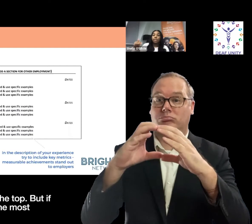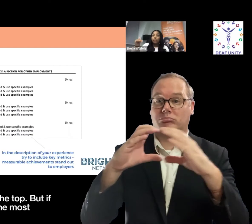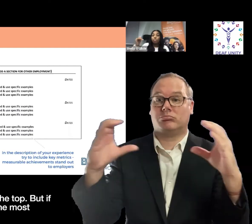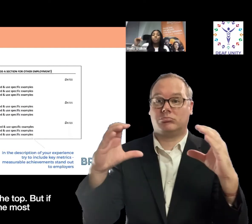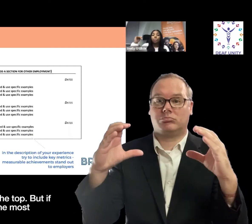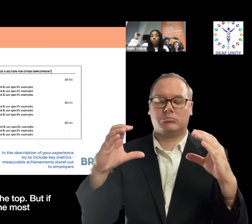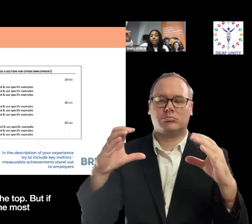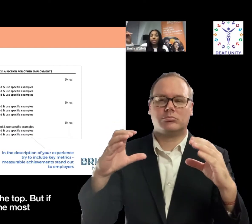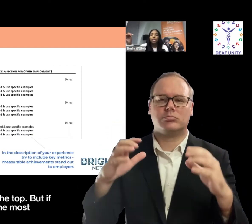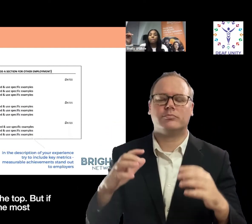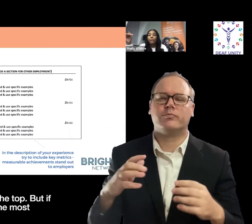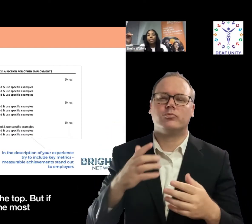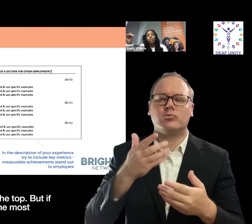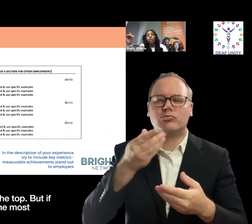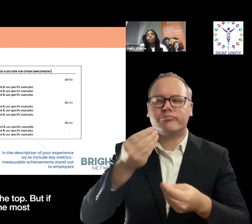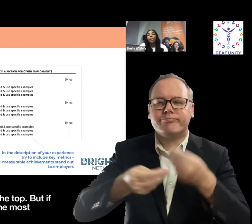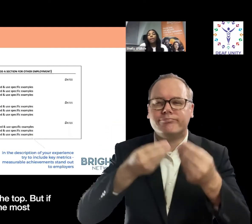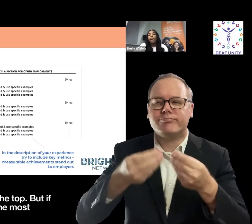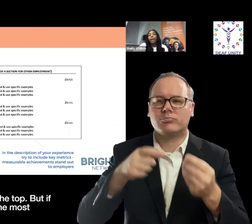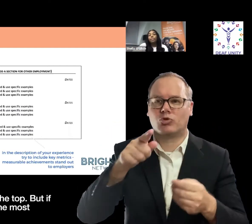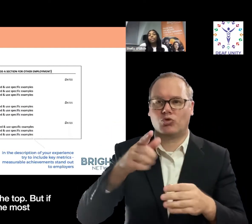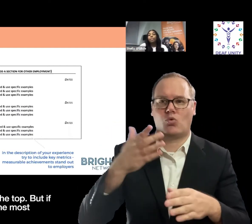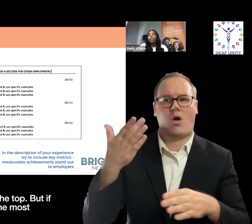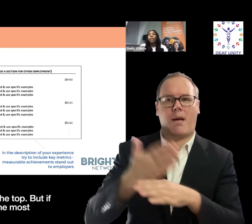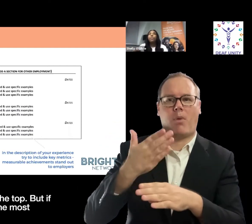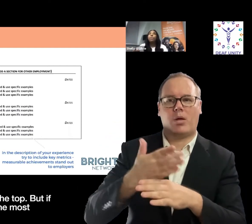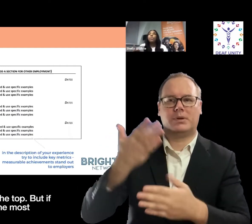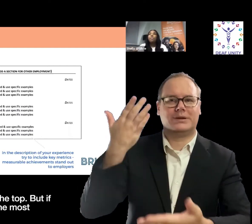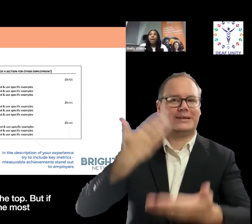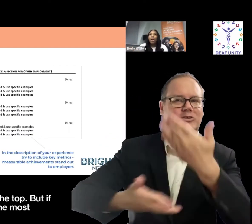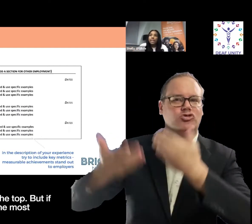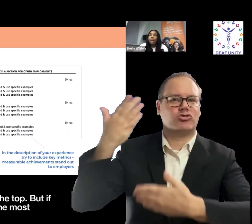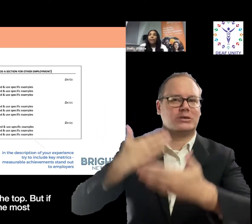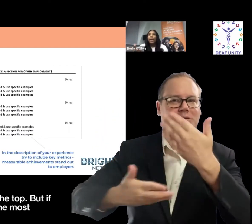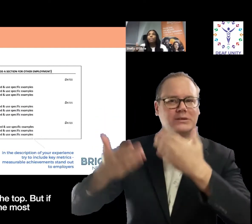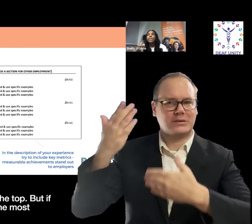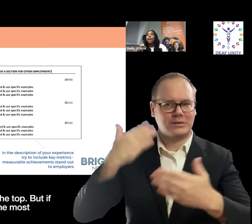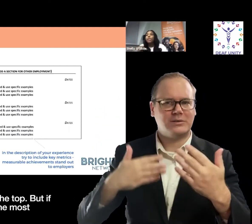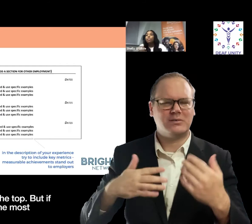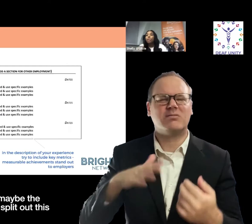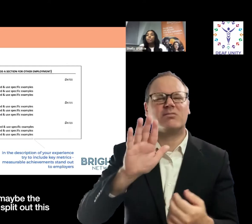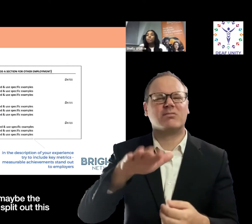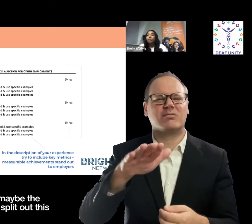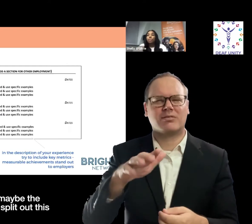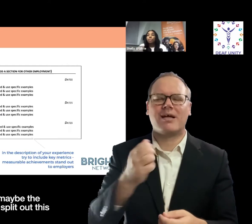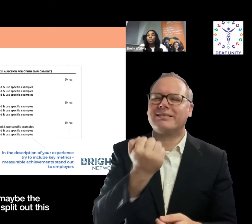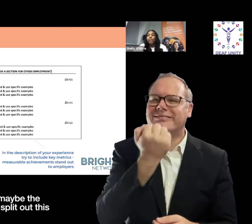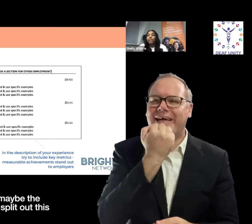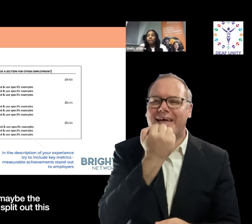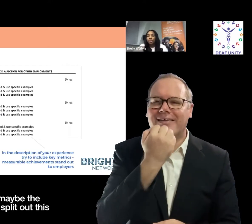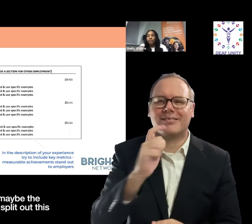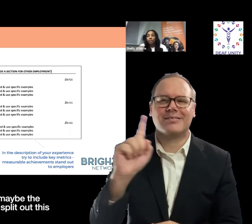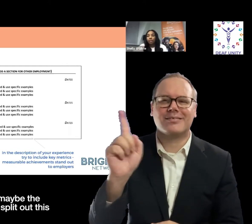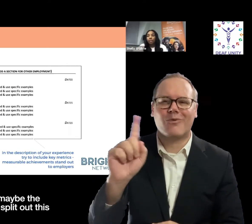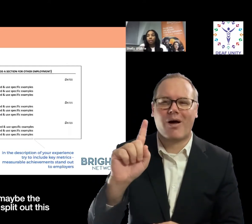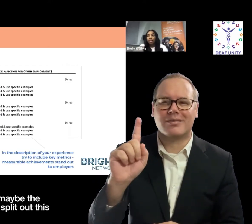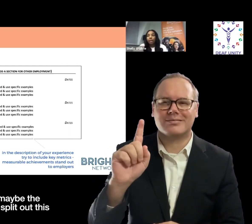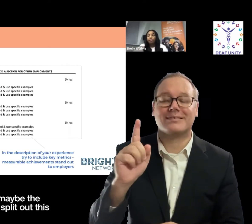as in the most recent should be at the top. But if you are finding that perhaps the most